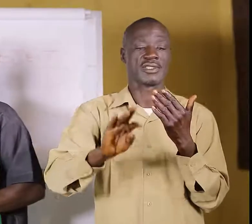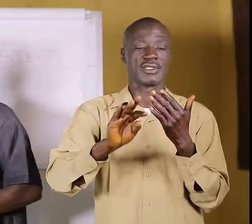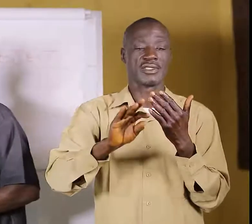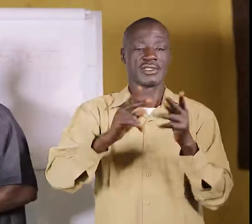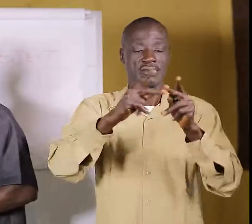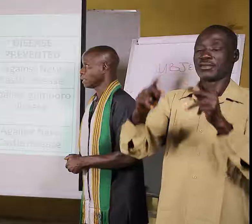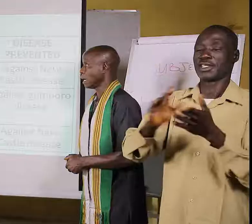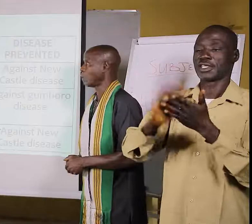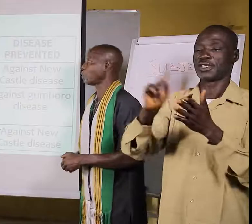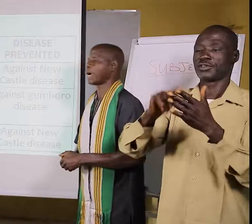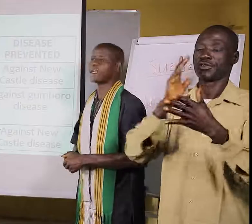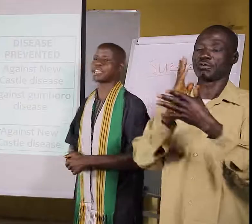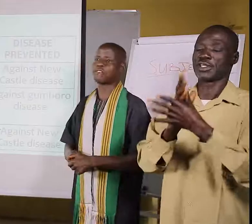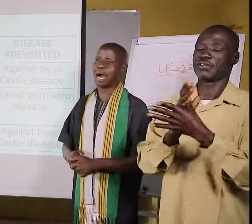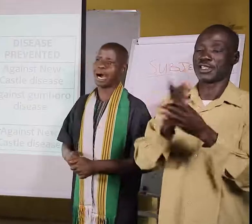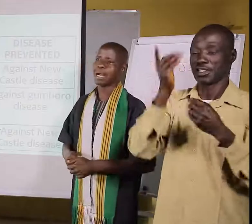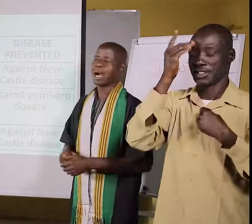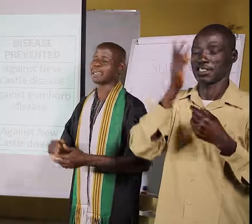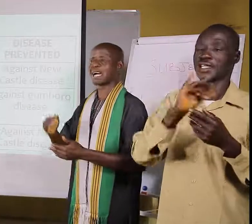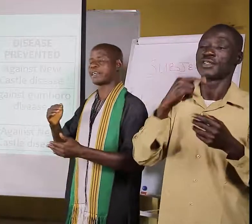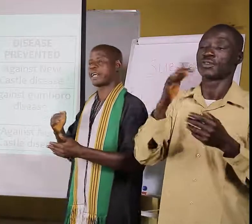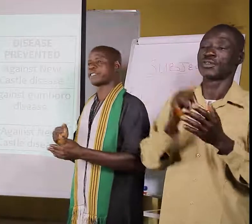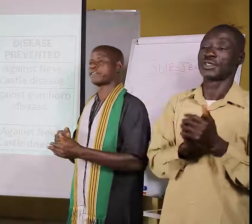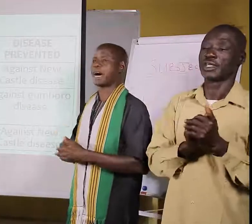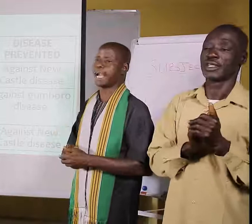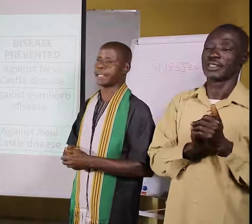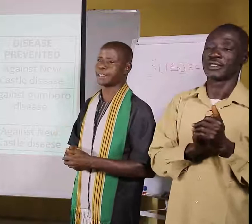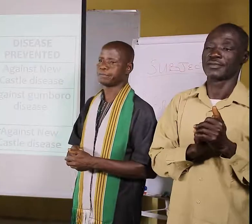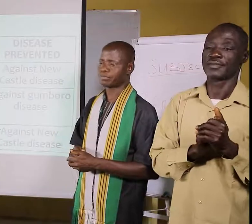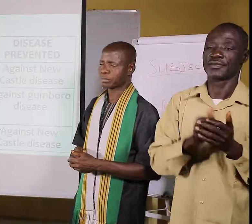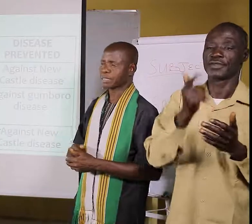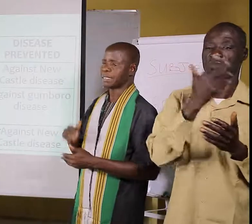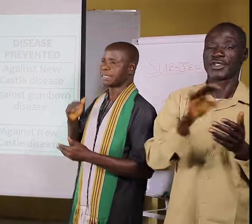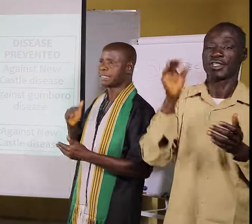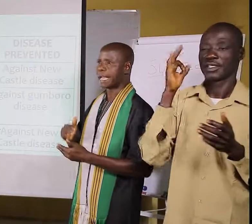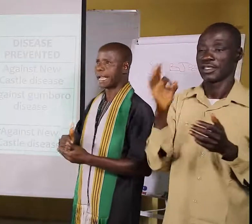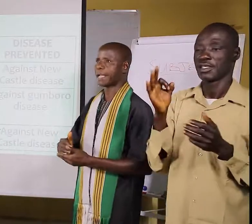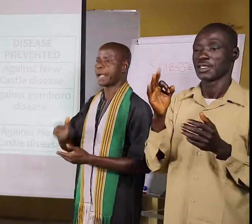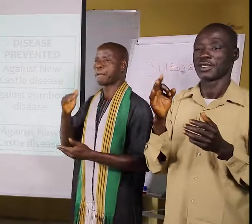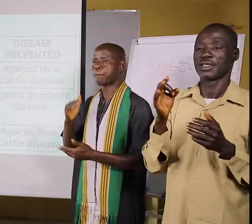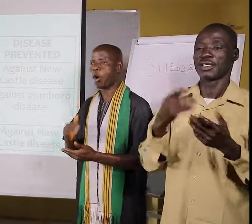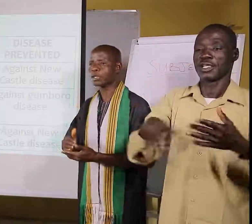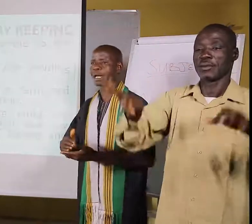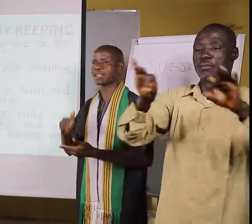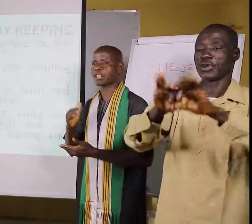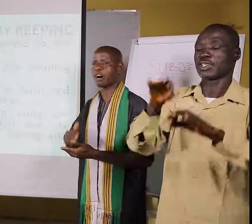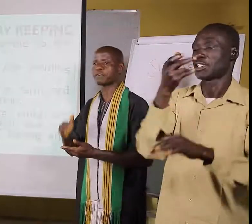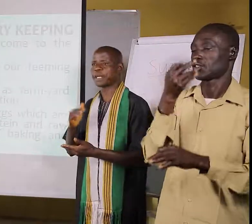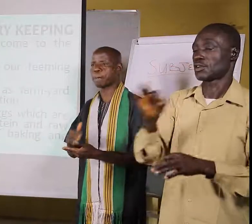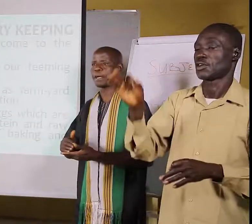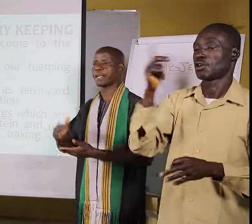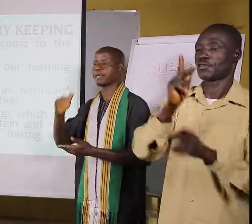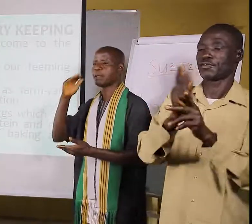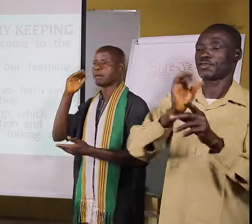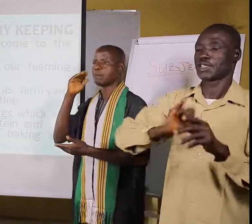diseases. And we went as far as identifying the importance